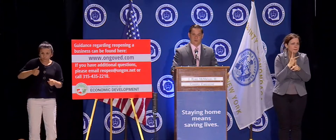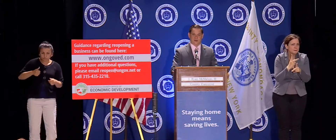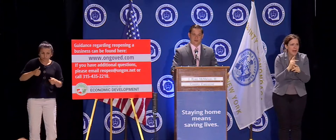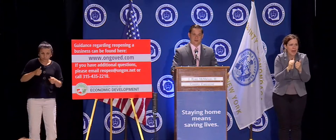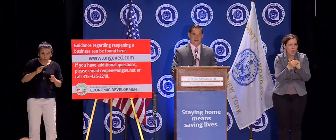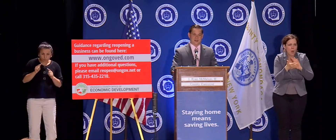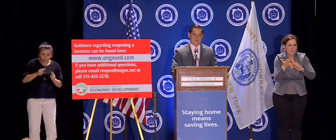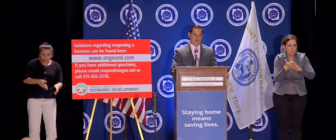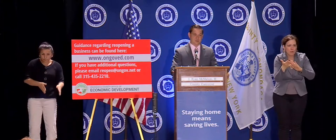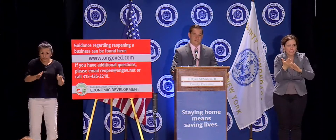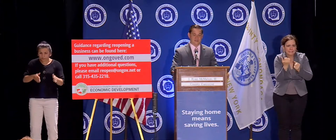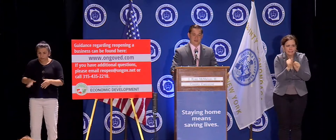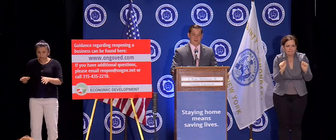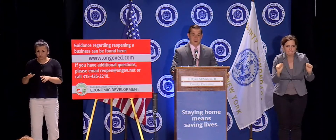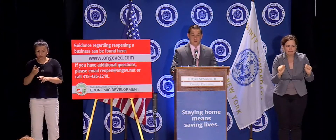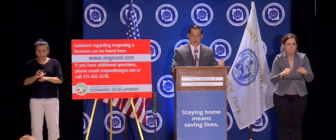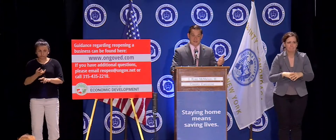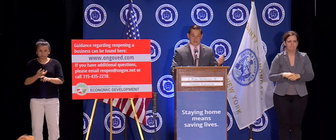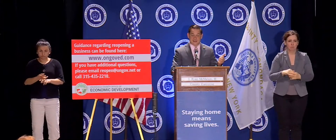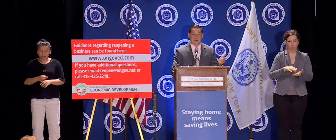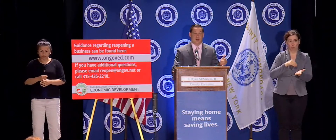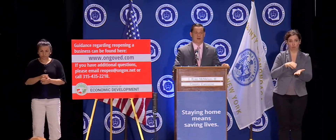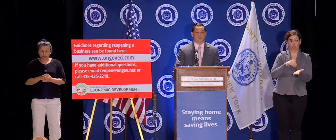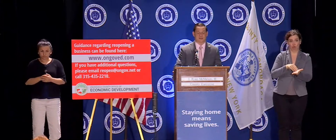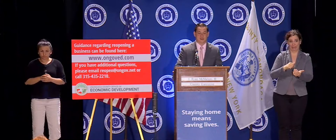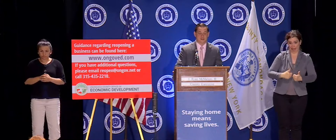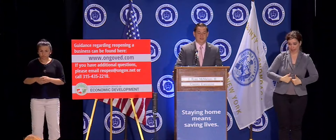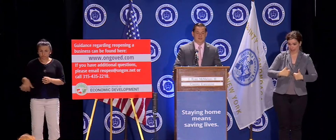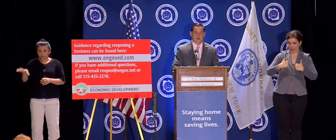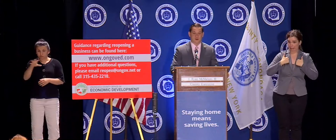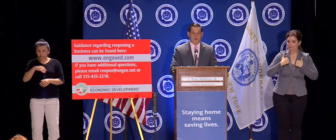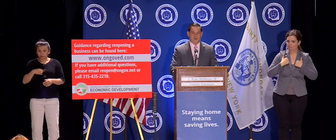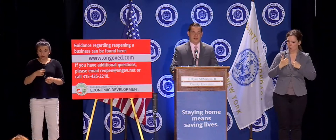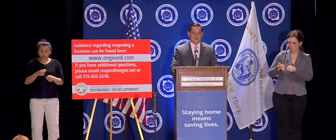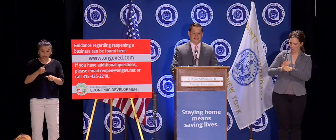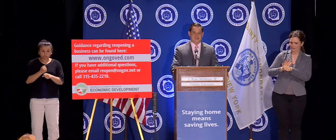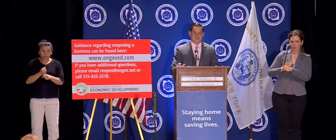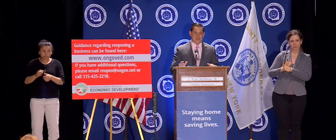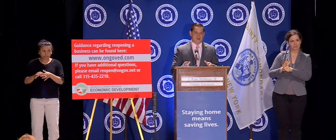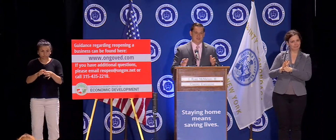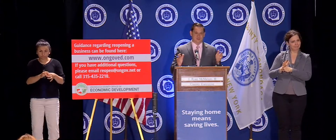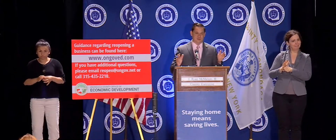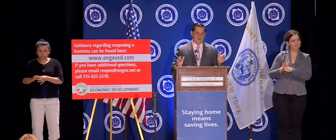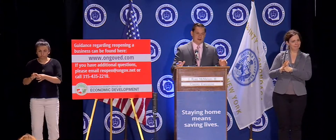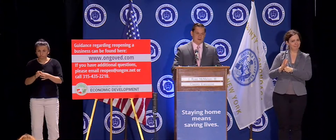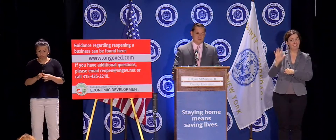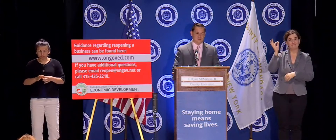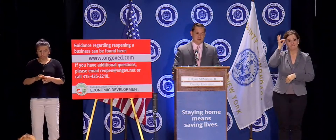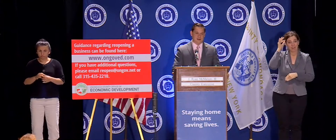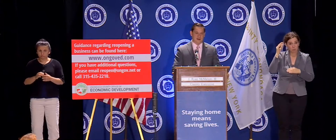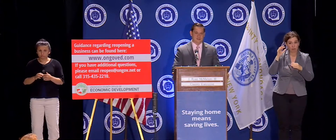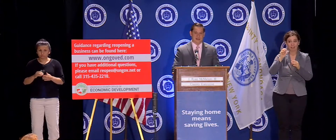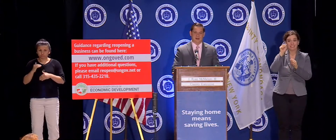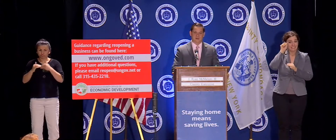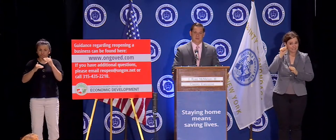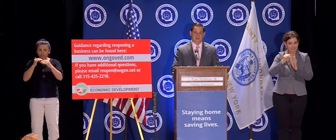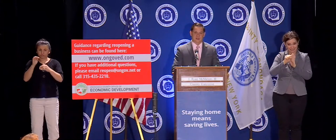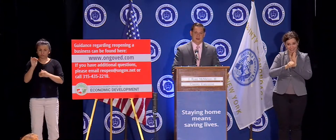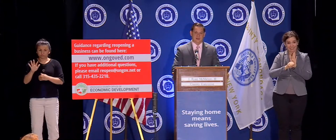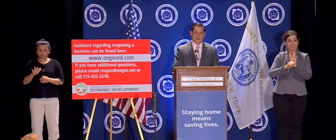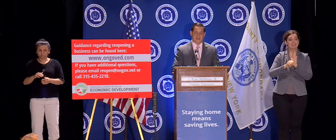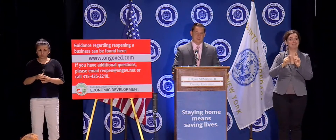local government, and the private sector, and residents at large. So that's the challenge of this virus, outside